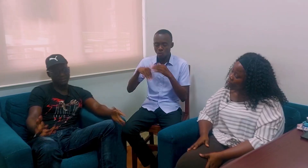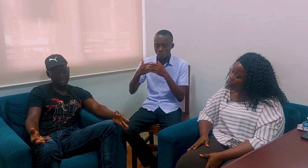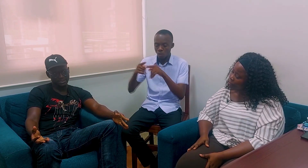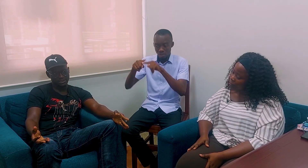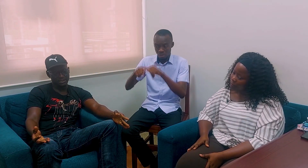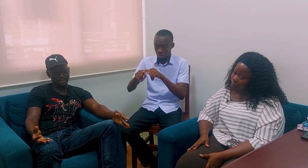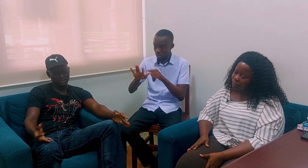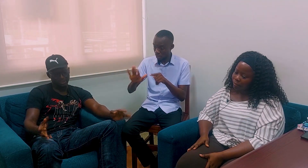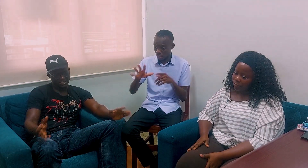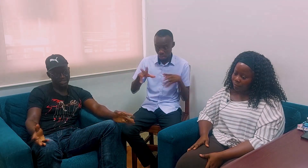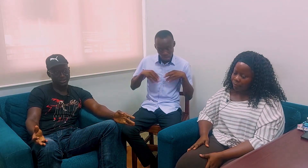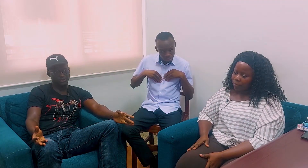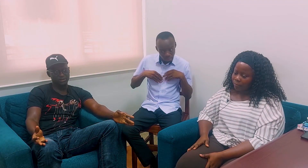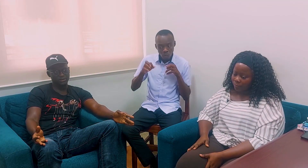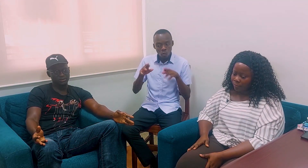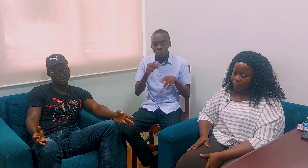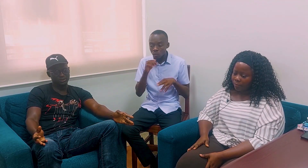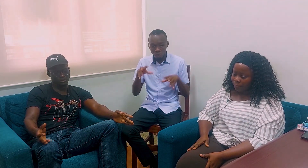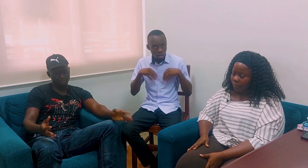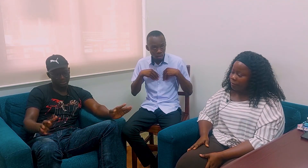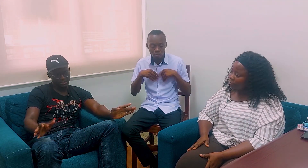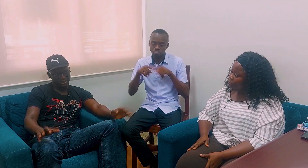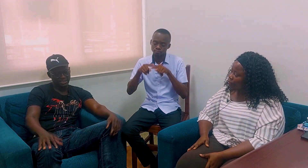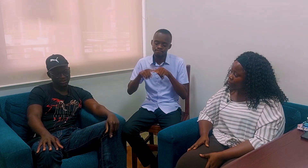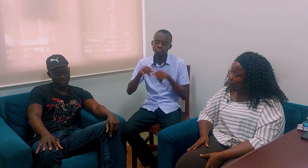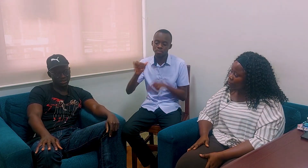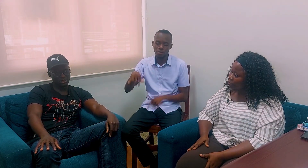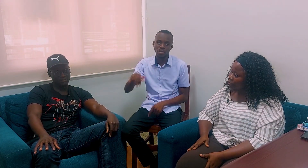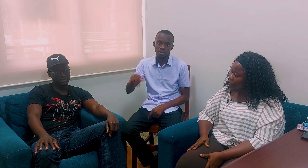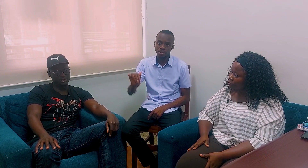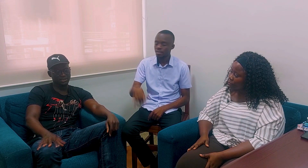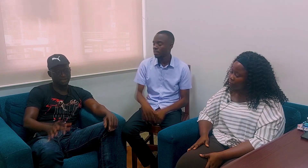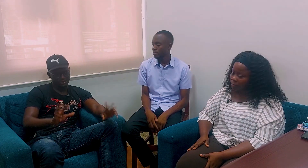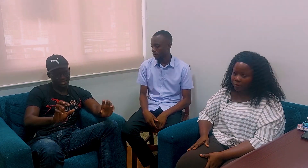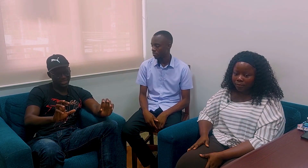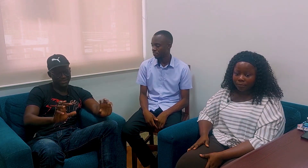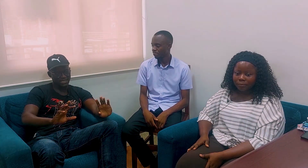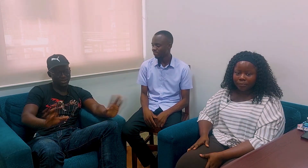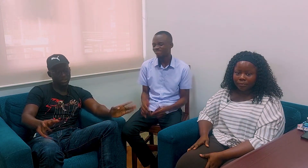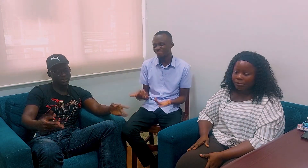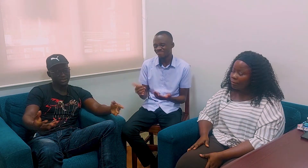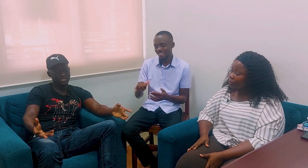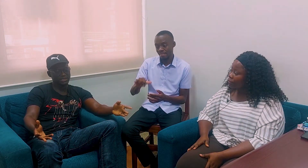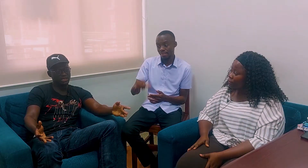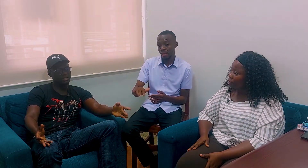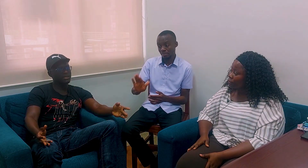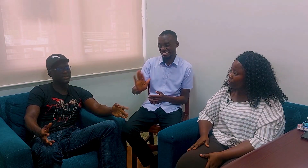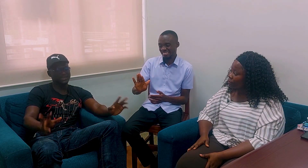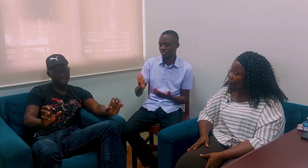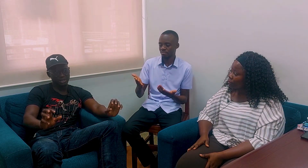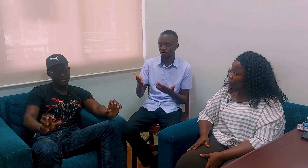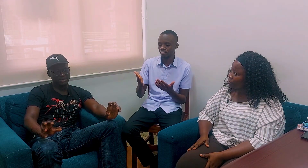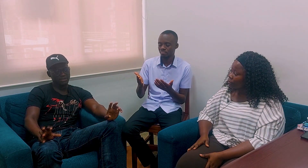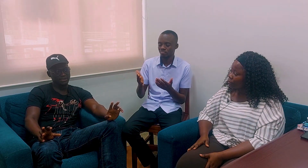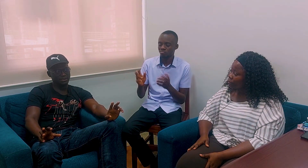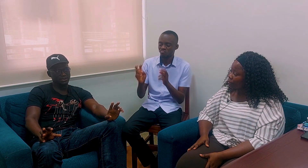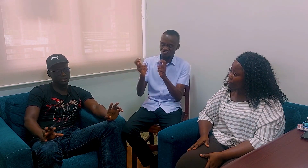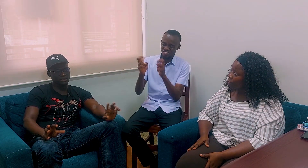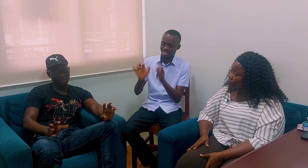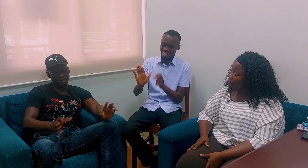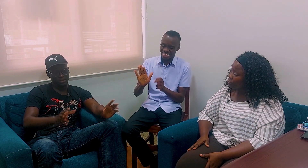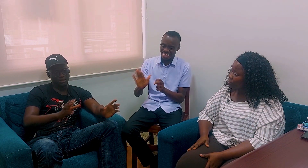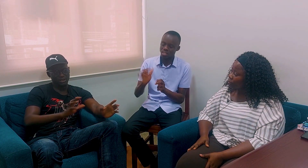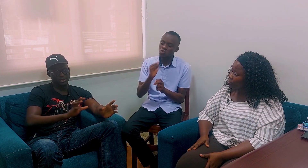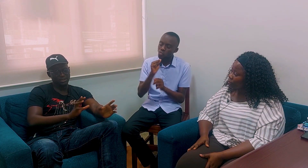accept the reality on the ground. So that's basically what I have to say. It's basically the stigma behind mental health.